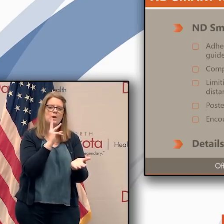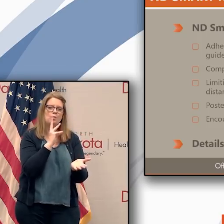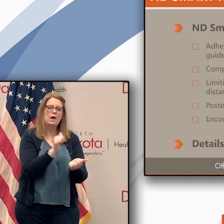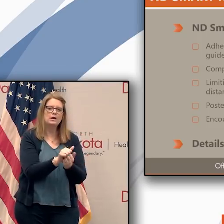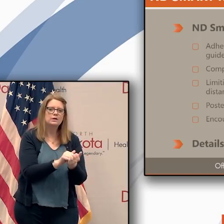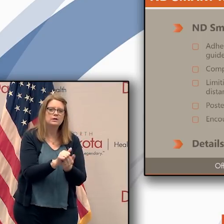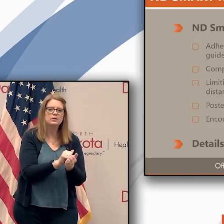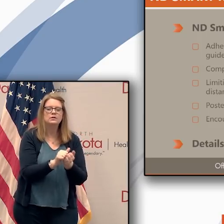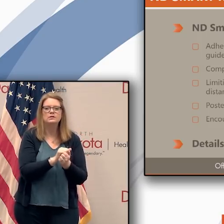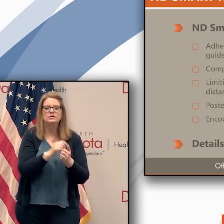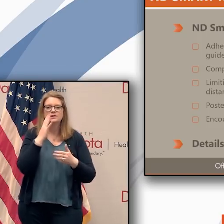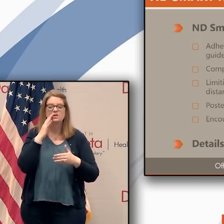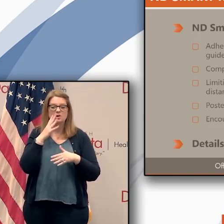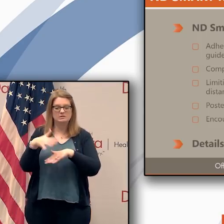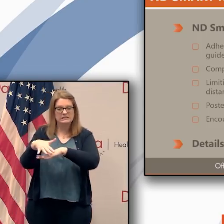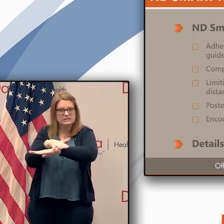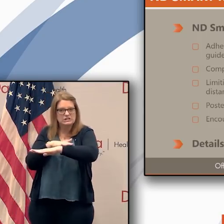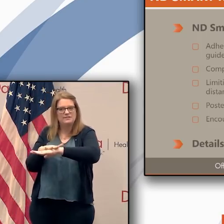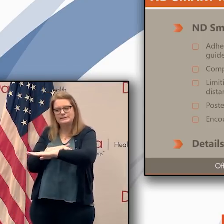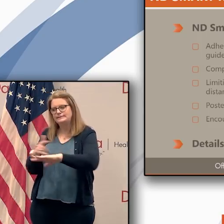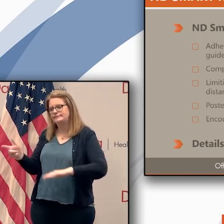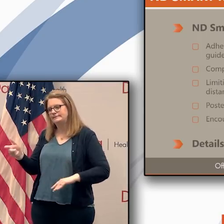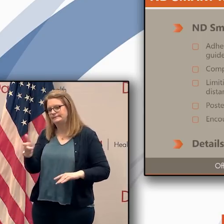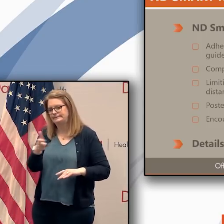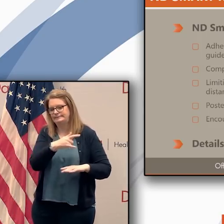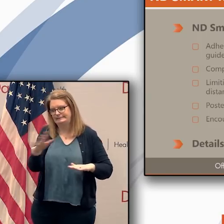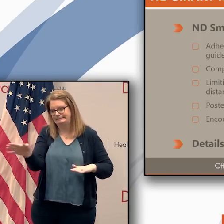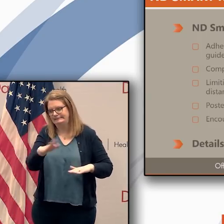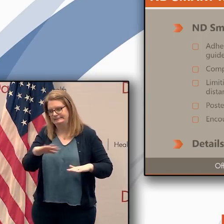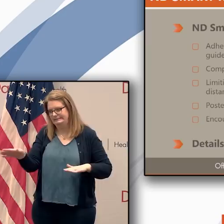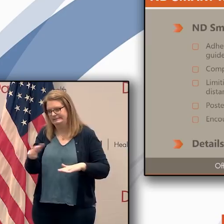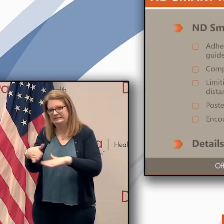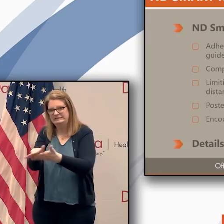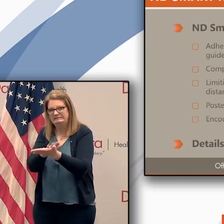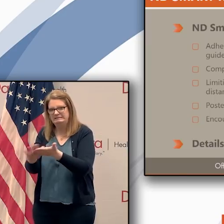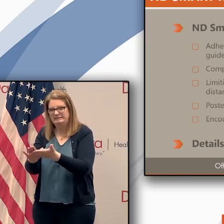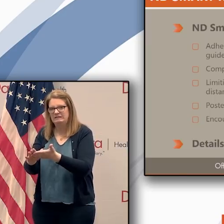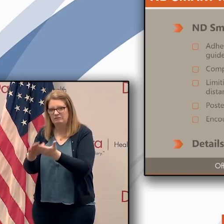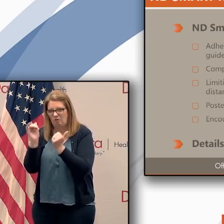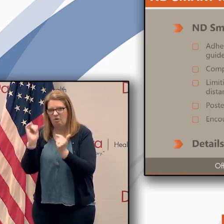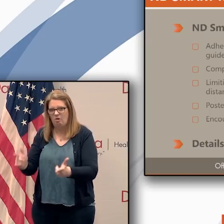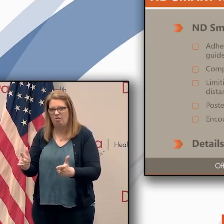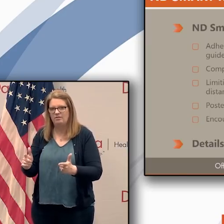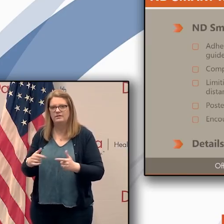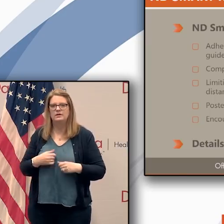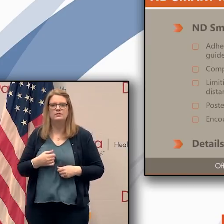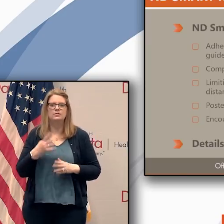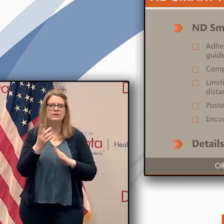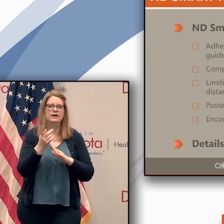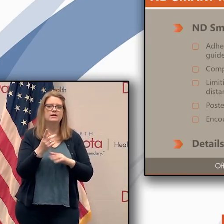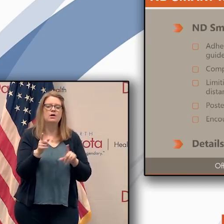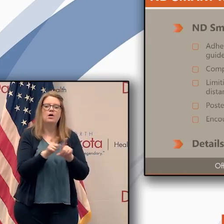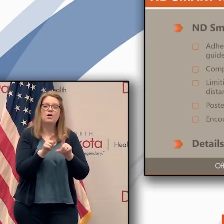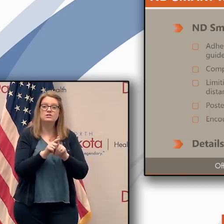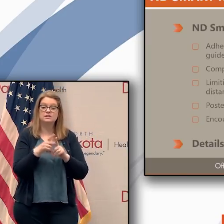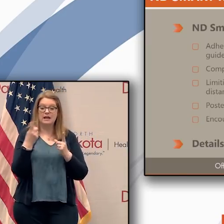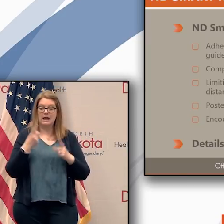regularly disinfecting high-touch services, and developing policies and procedures for prompt identification and isolation of staff or